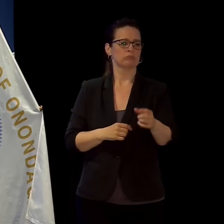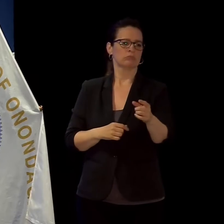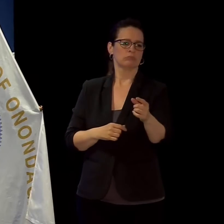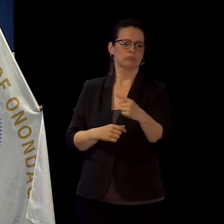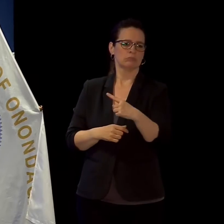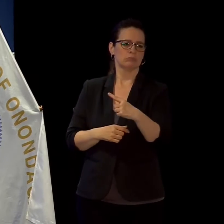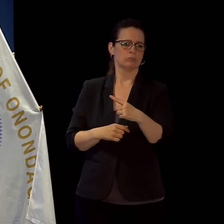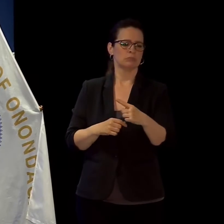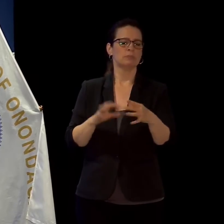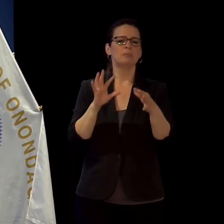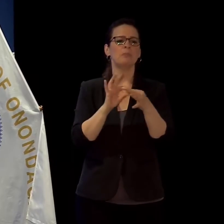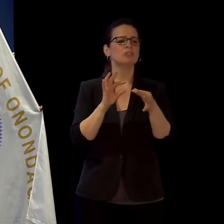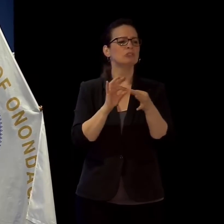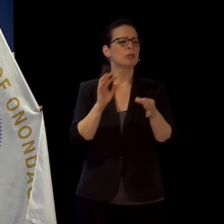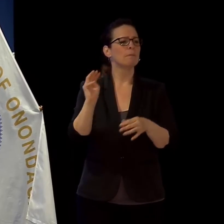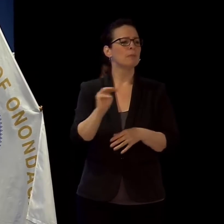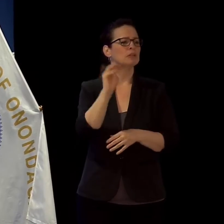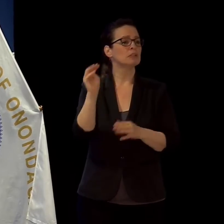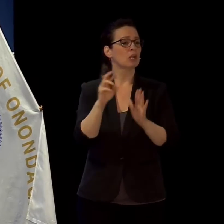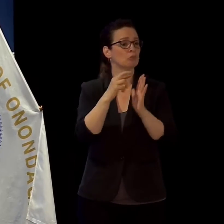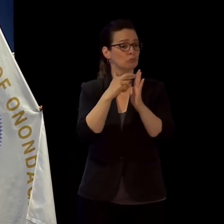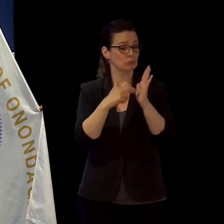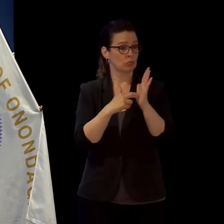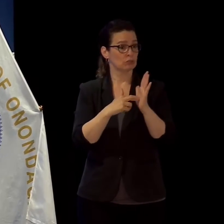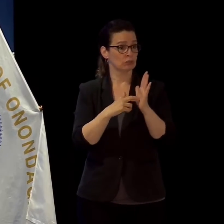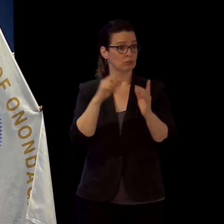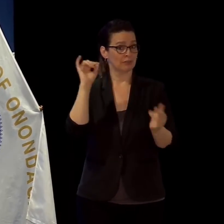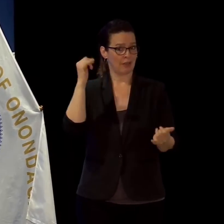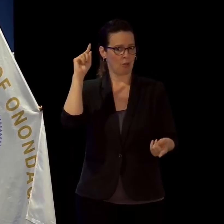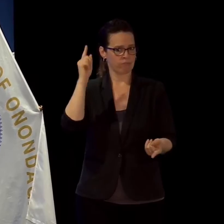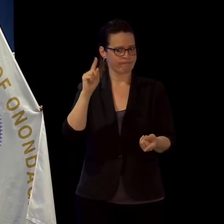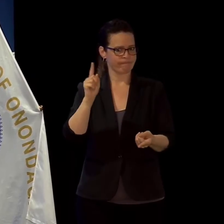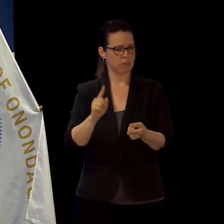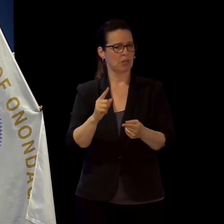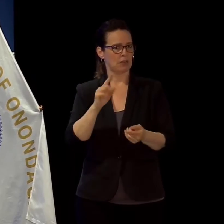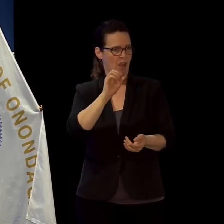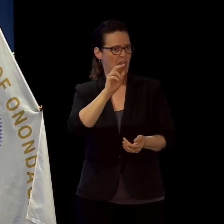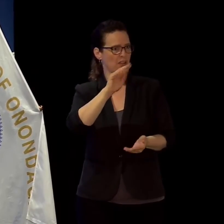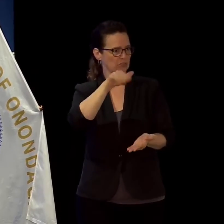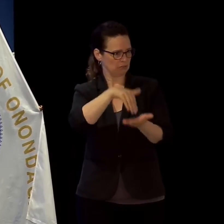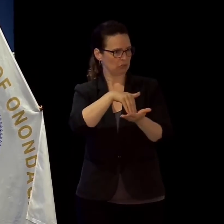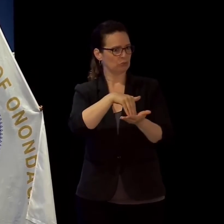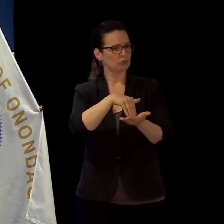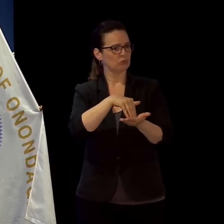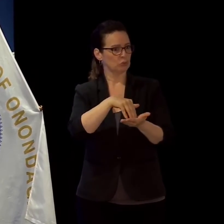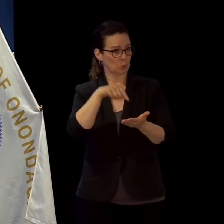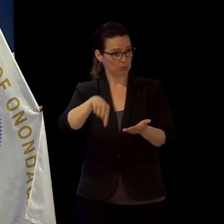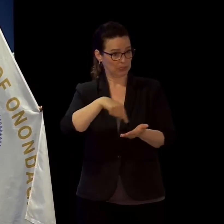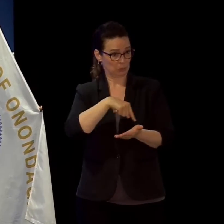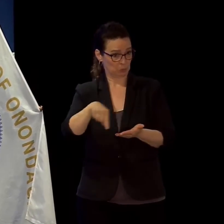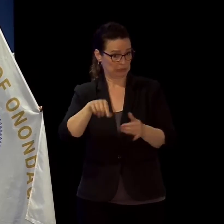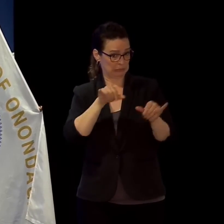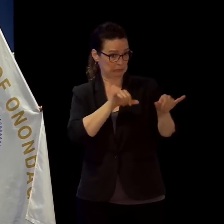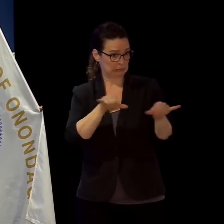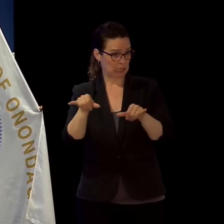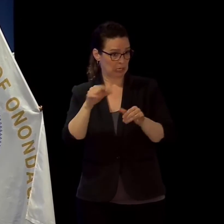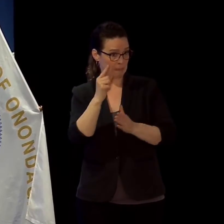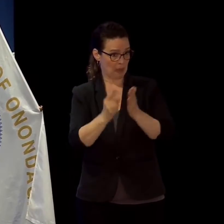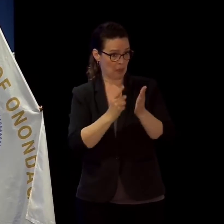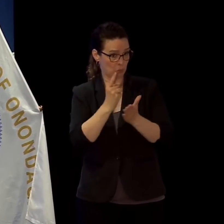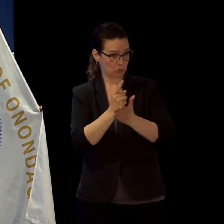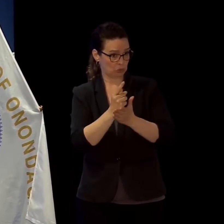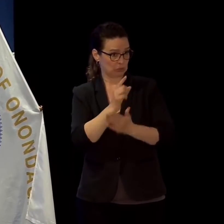attendance rate or your registration rate upstairs wasn't as strong as it had been in recent weeks. I'm wondering what the rest of the week panned out in terms of the clinic upstairs, and